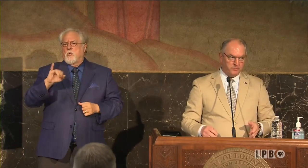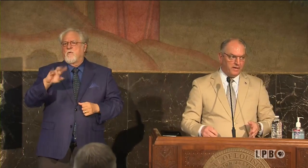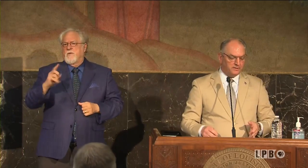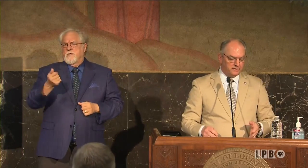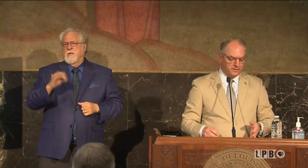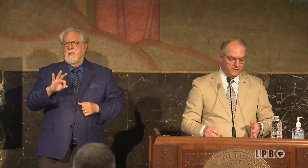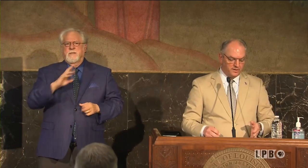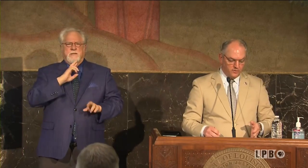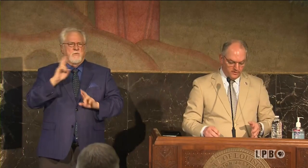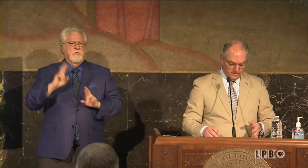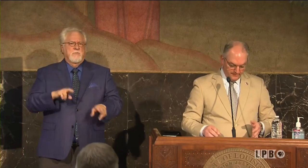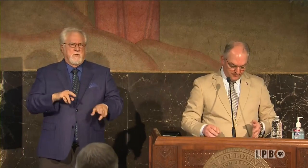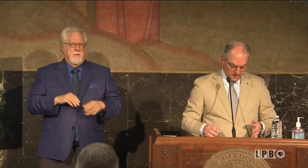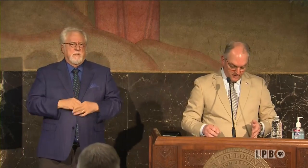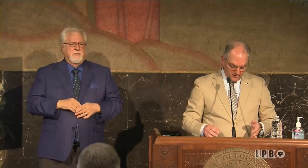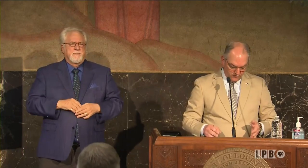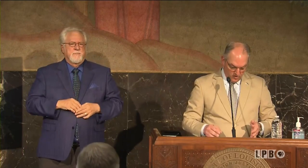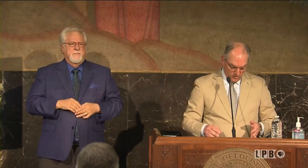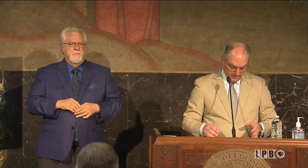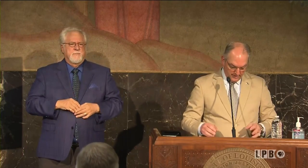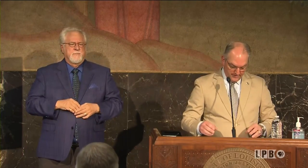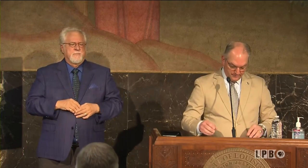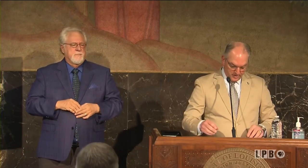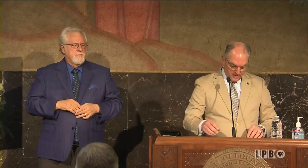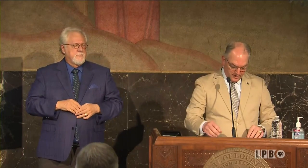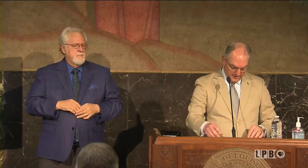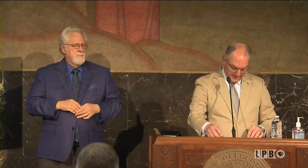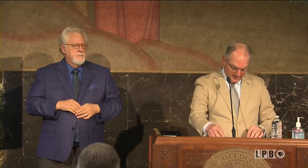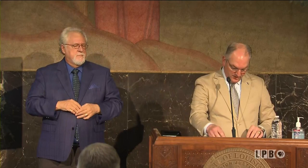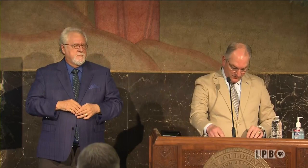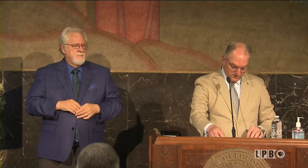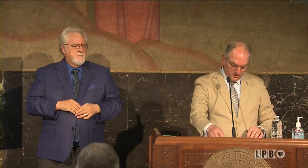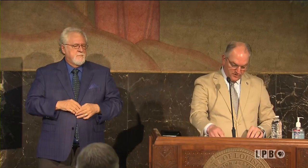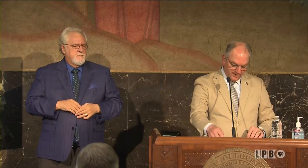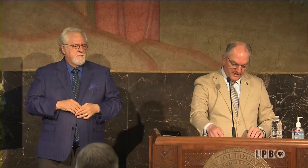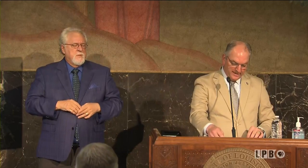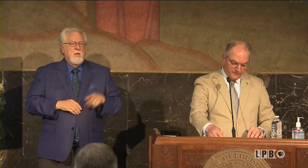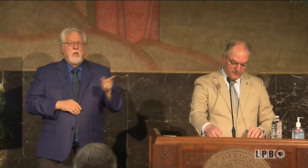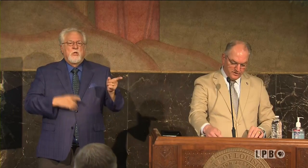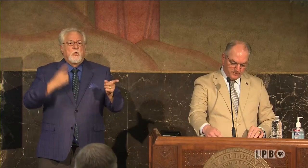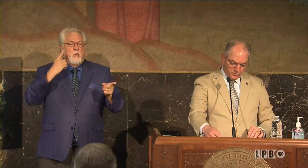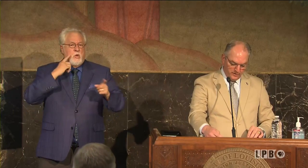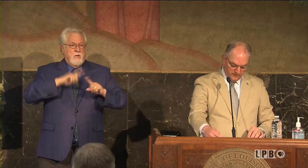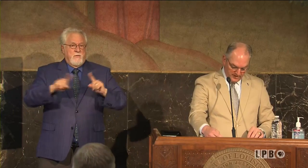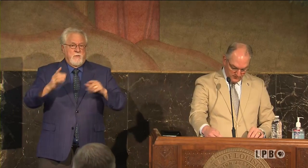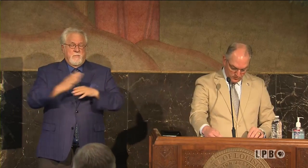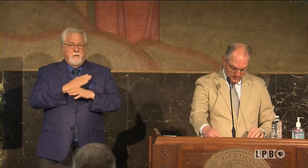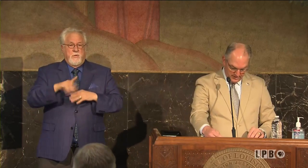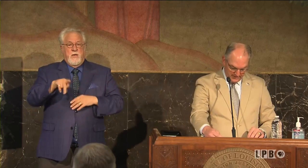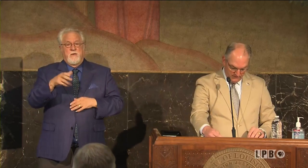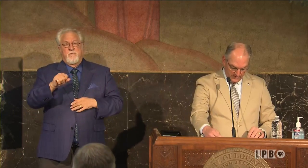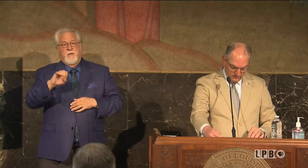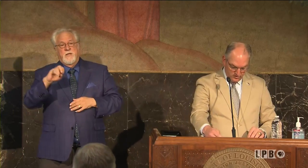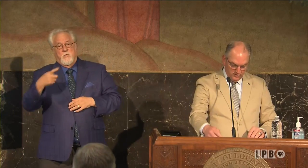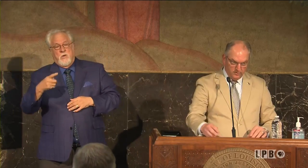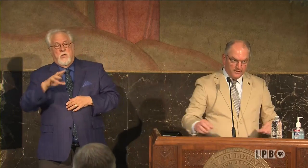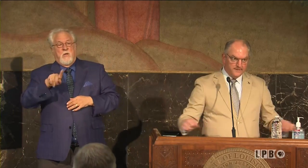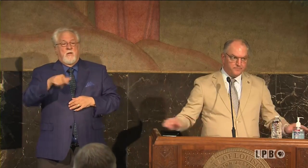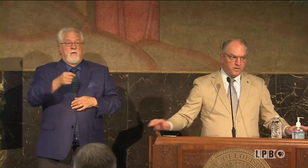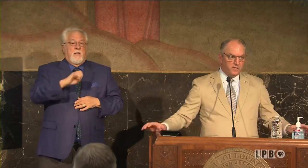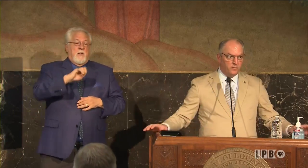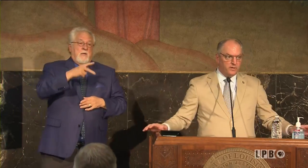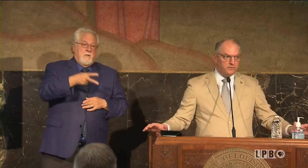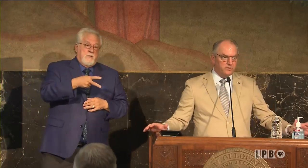COVID-19 response going forward. You've just heard the key differences between phase 1 and phase